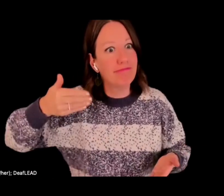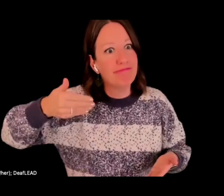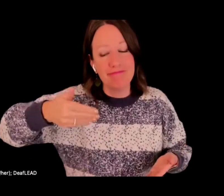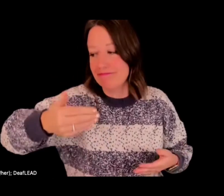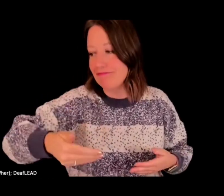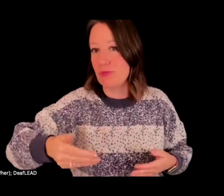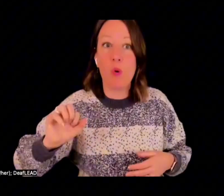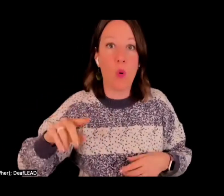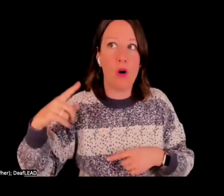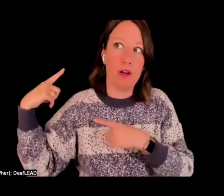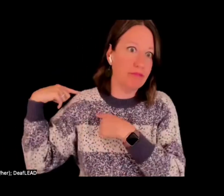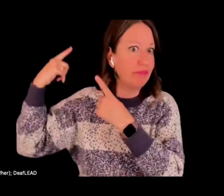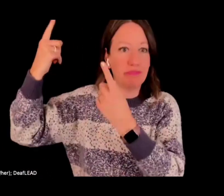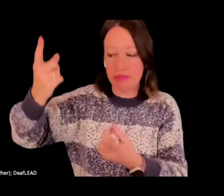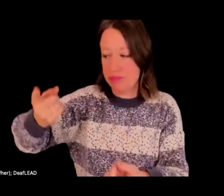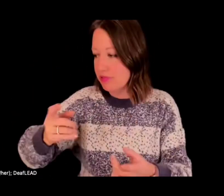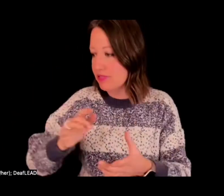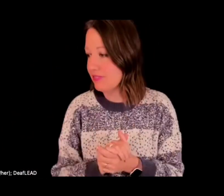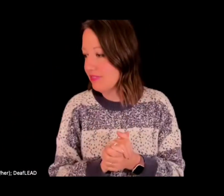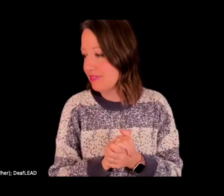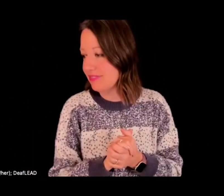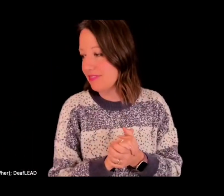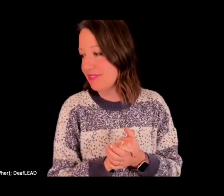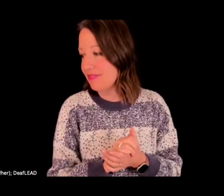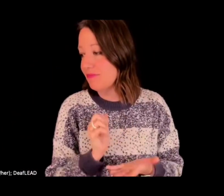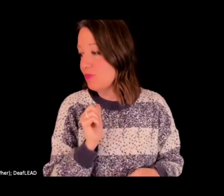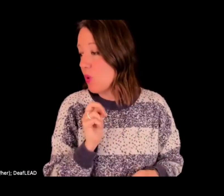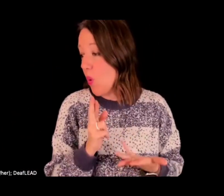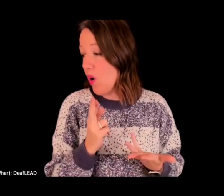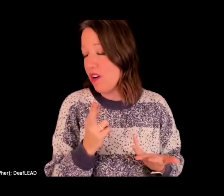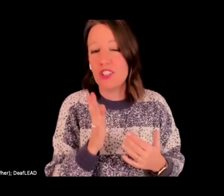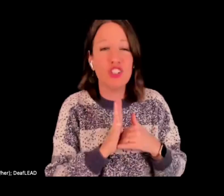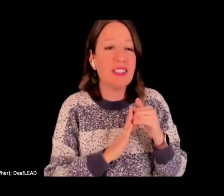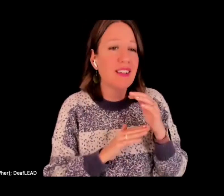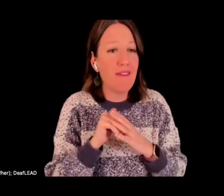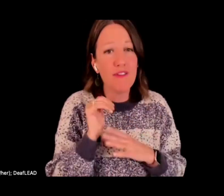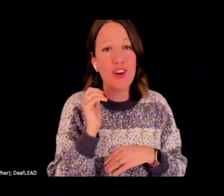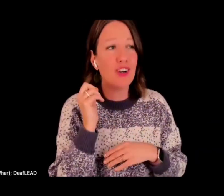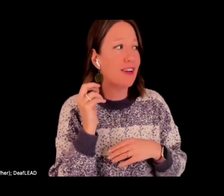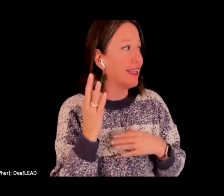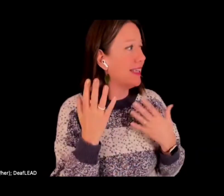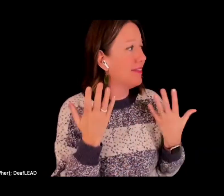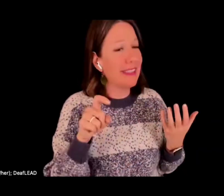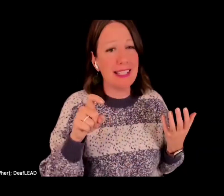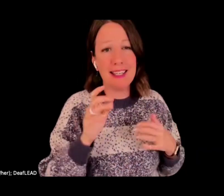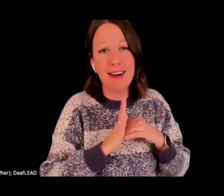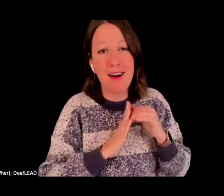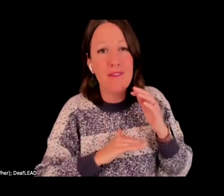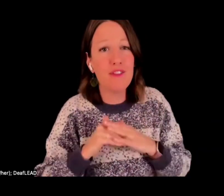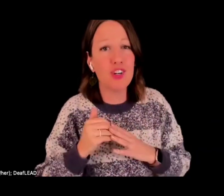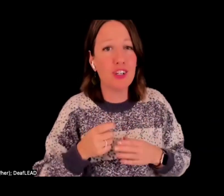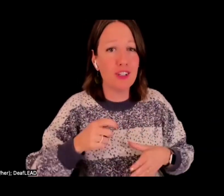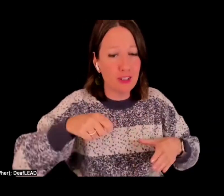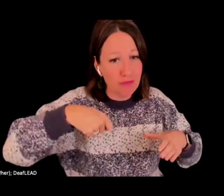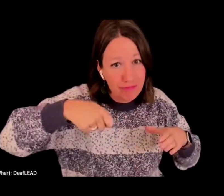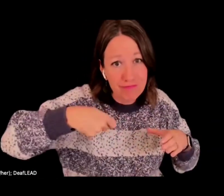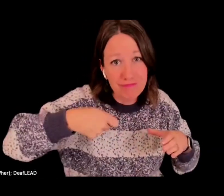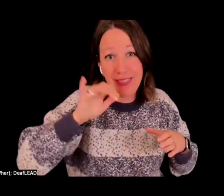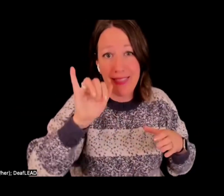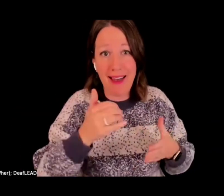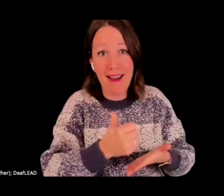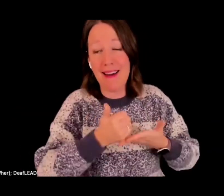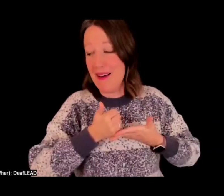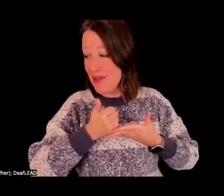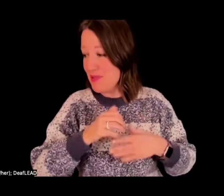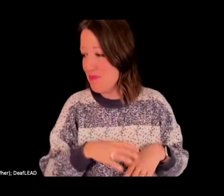What gives you that feeling of familiarity? Maybe because you had it often or over long periods of time. Maybe it brings you comfort when